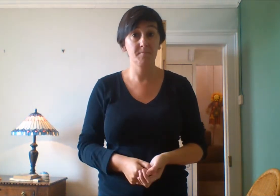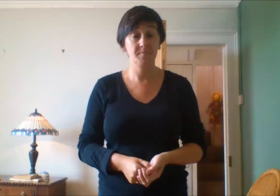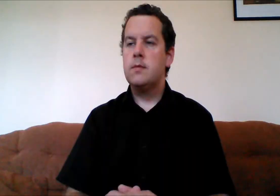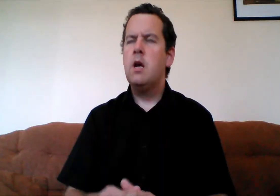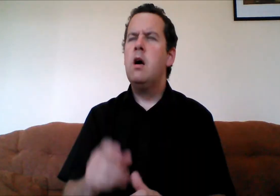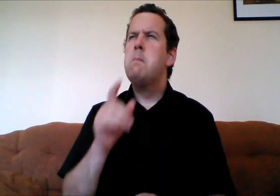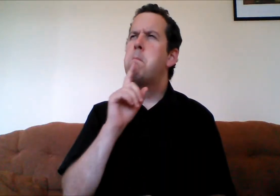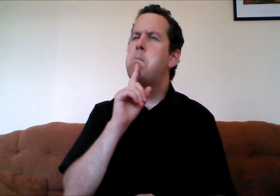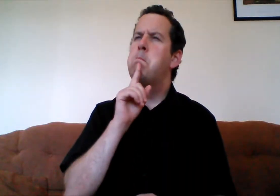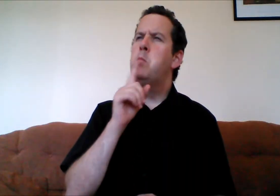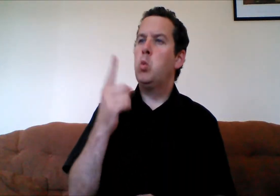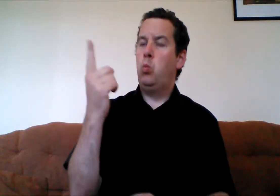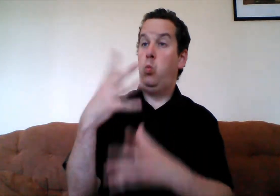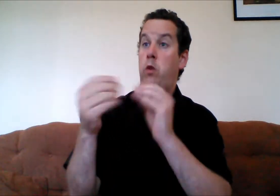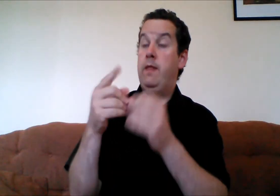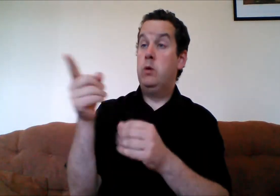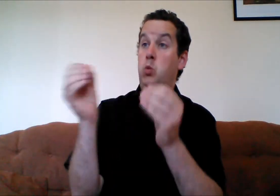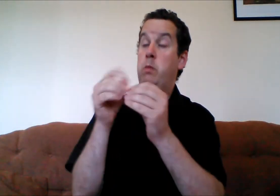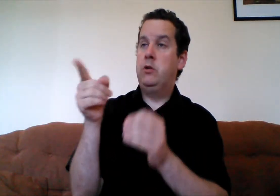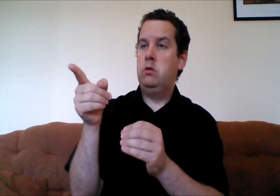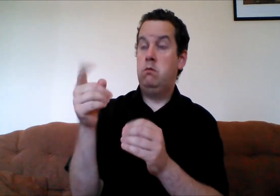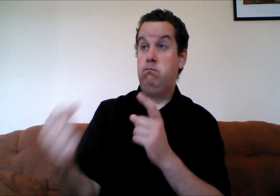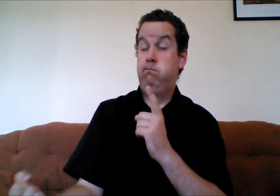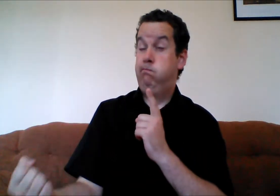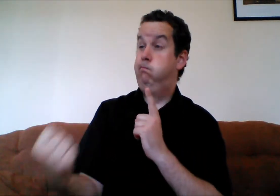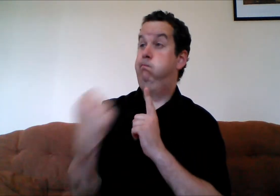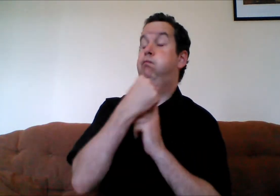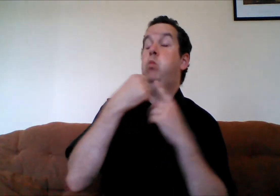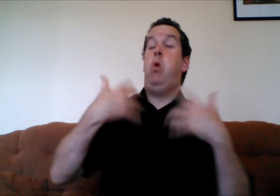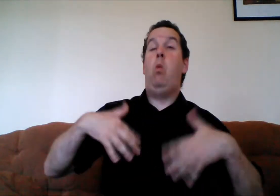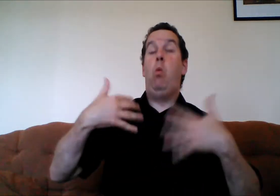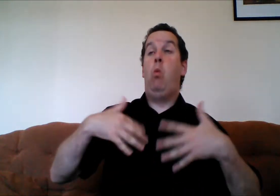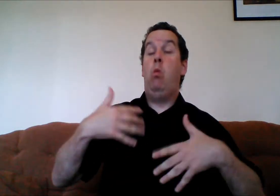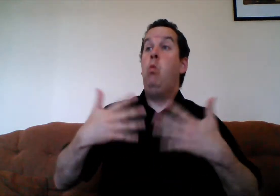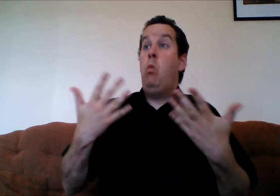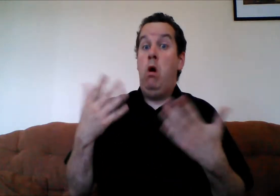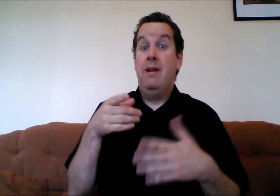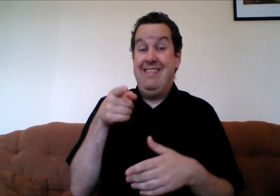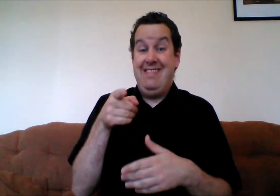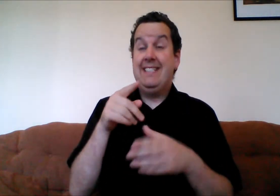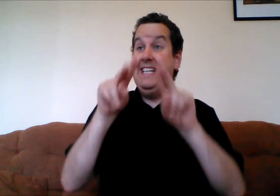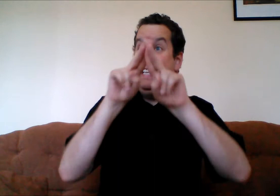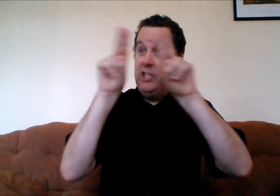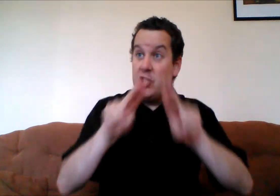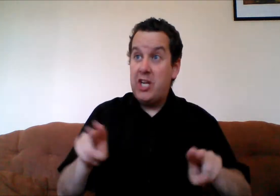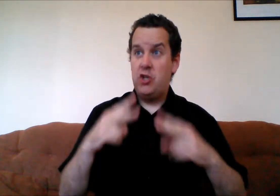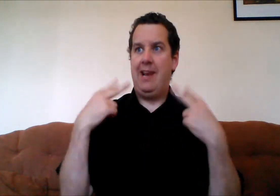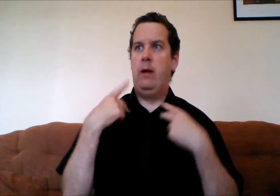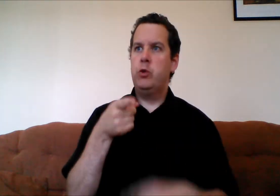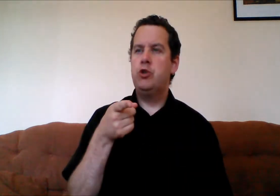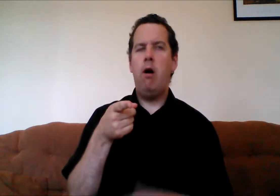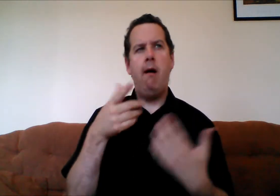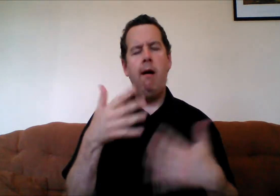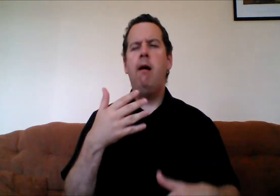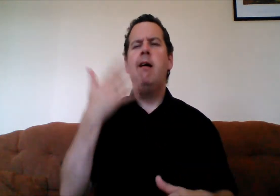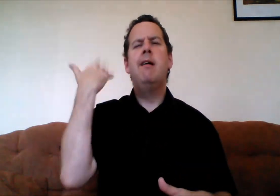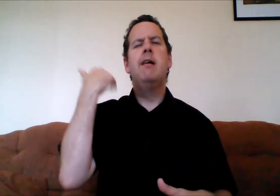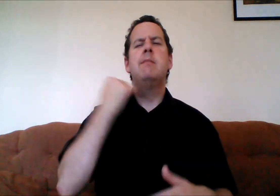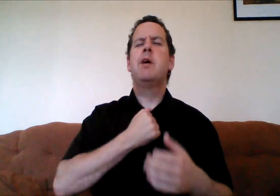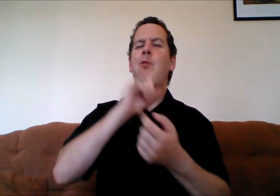You're after throwing one out here now, Gerrie, that is just knocking me for six. It's an international language. When my daughter was in school, one of her best friends